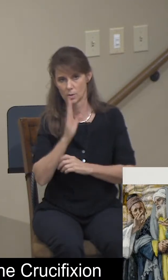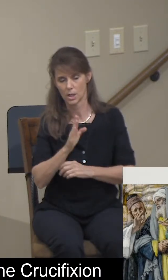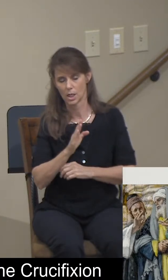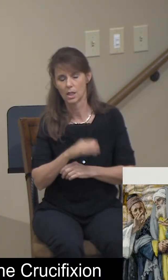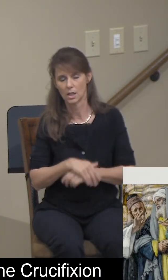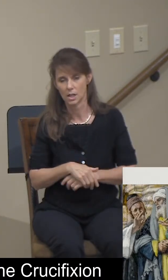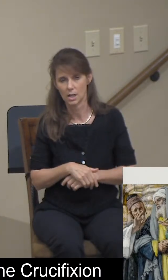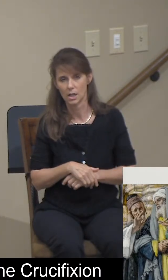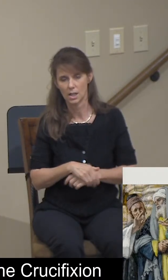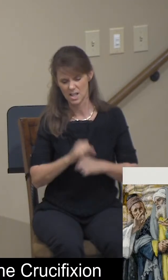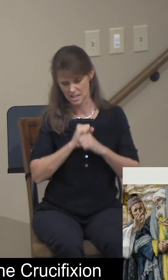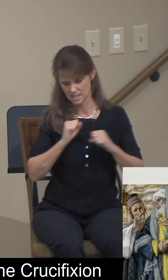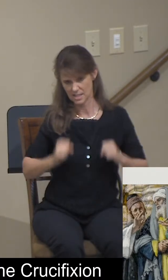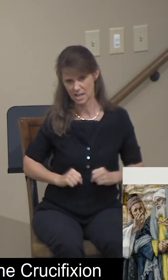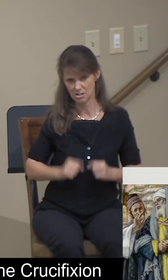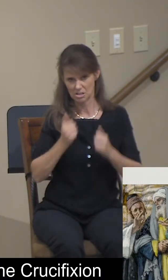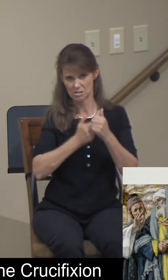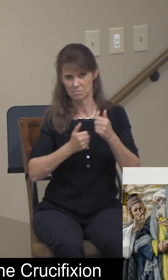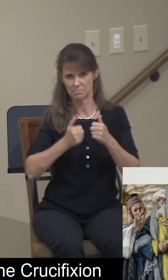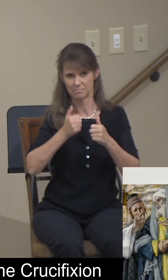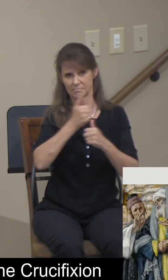They're a much higher class